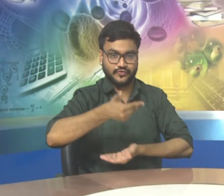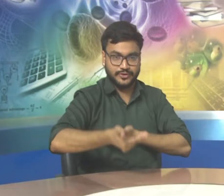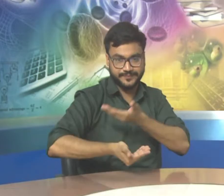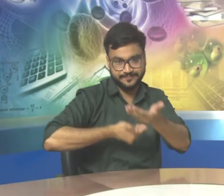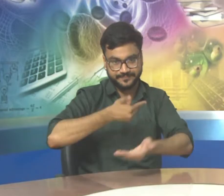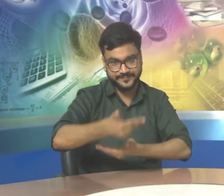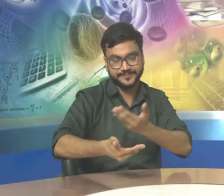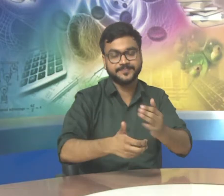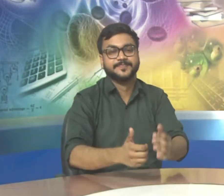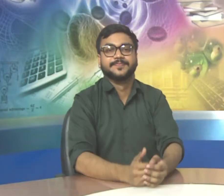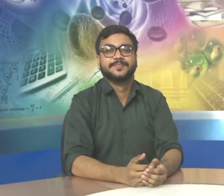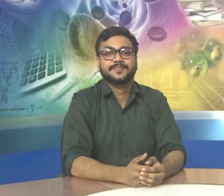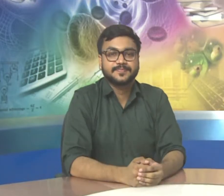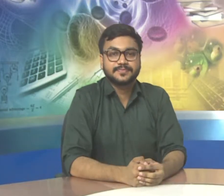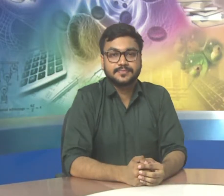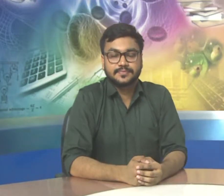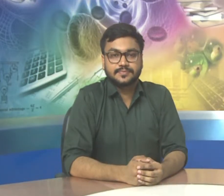Welcome back to our classes.